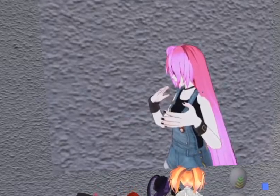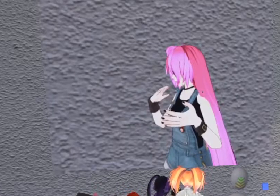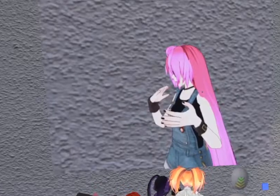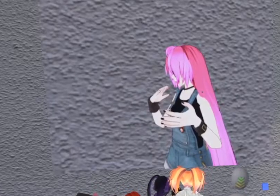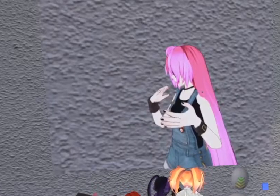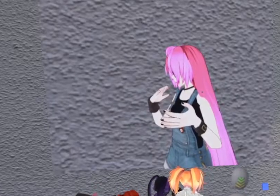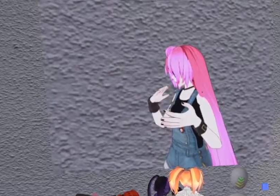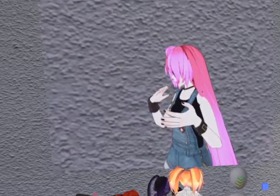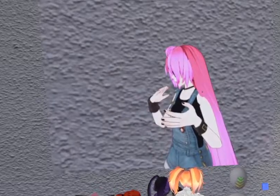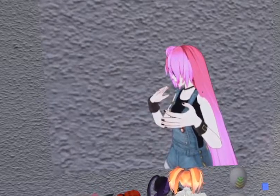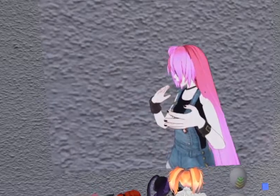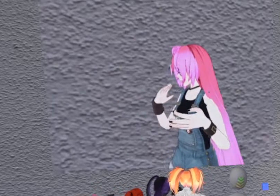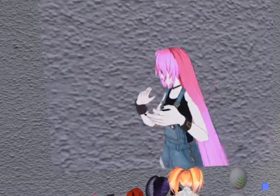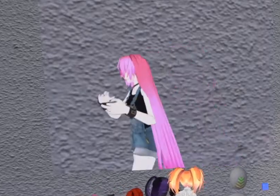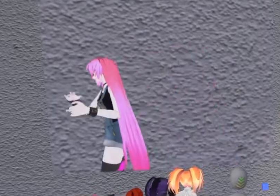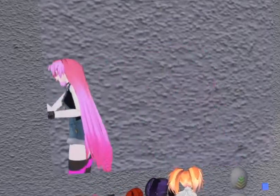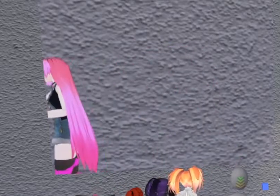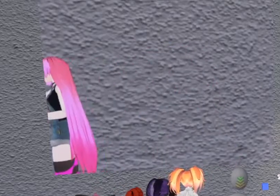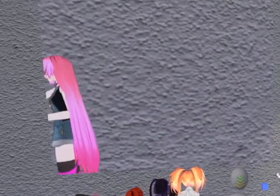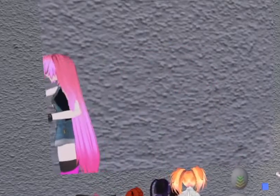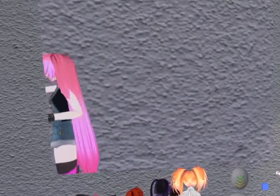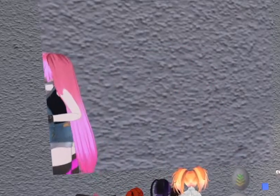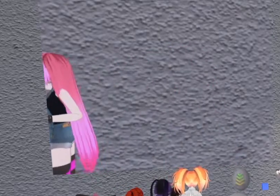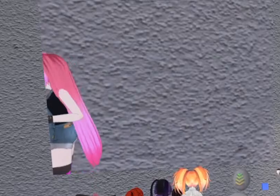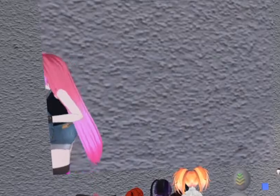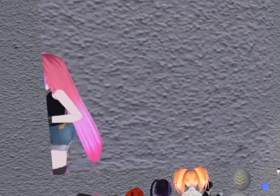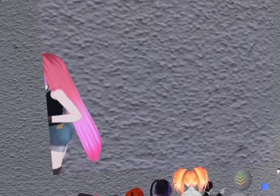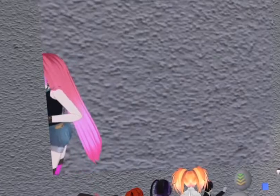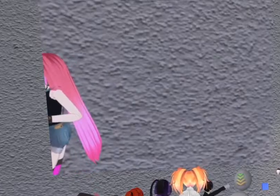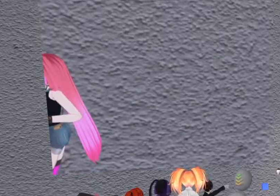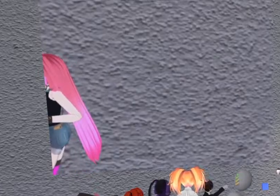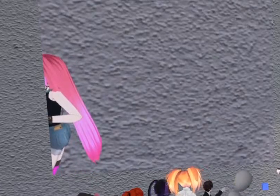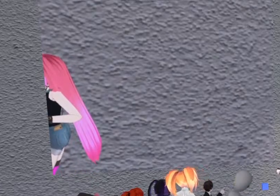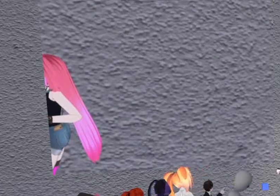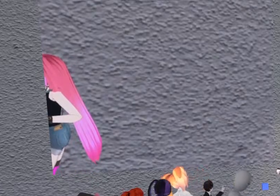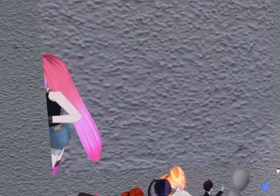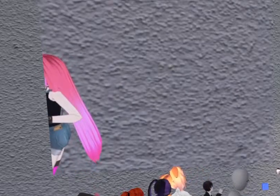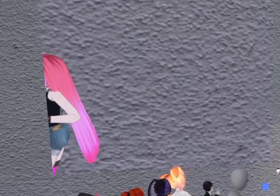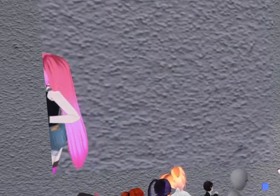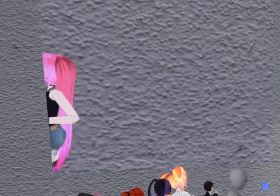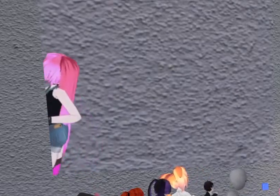Mm-hmm. With a P? A P?